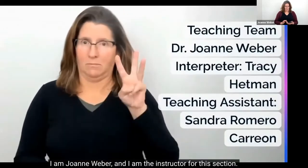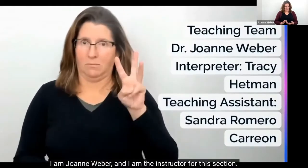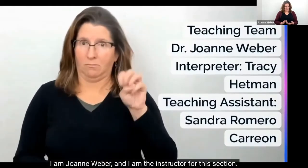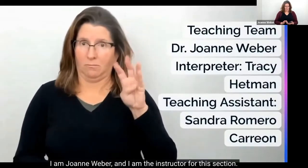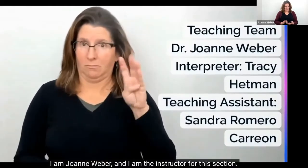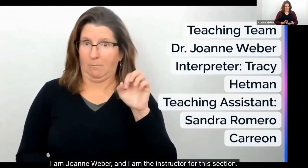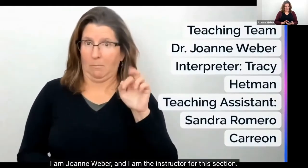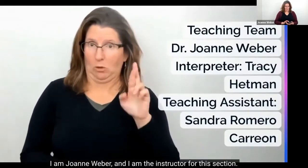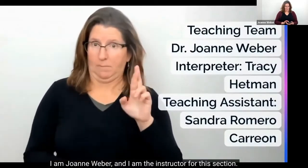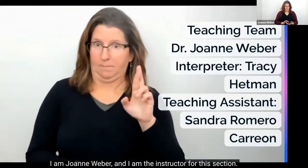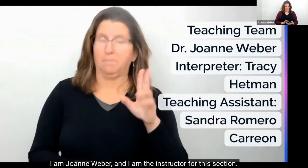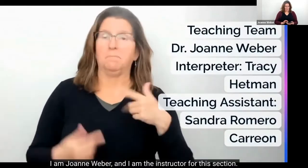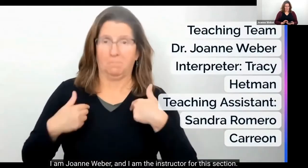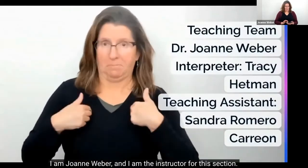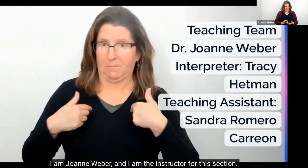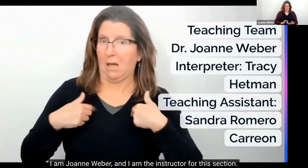I am Joanne Weber,